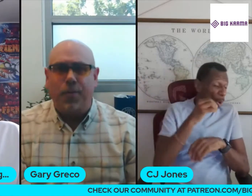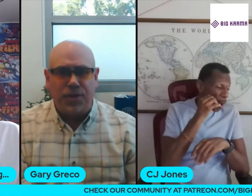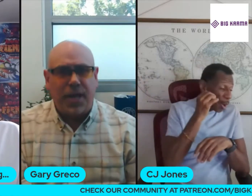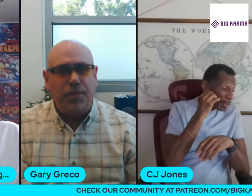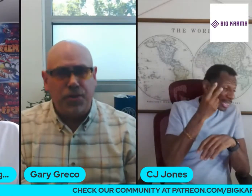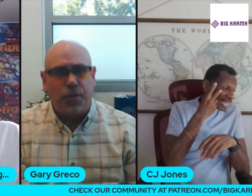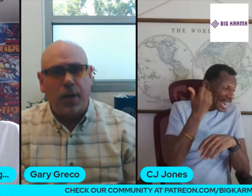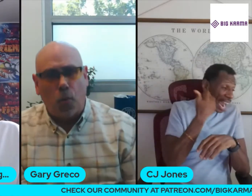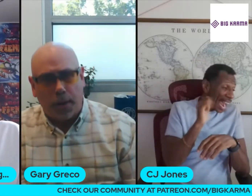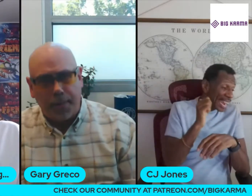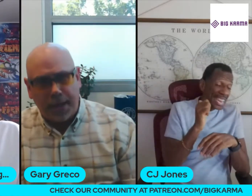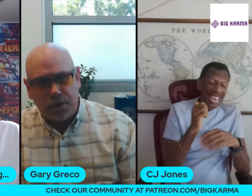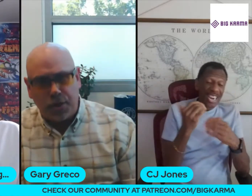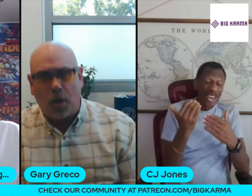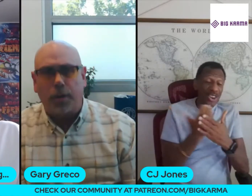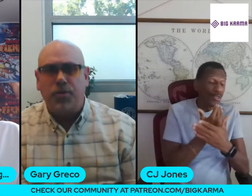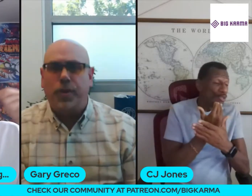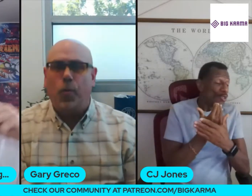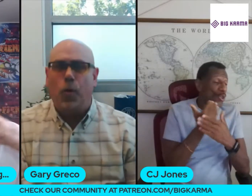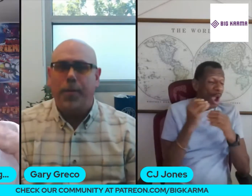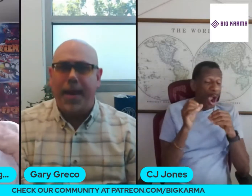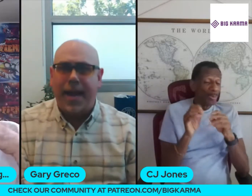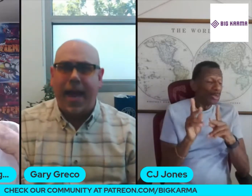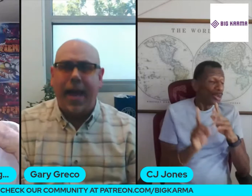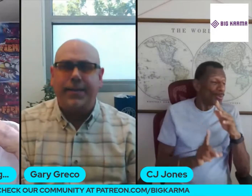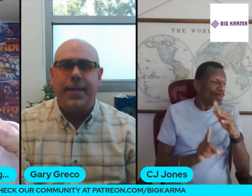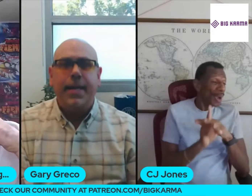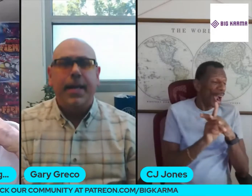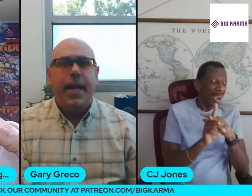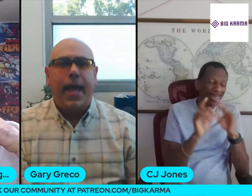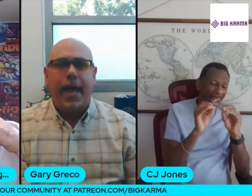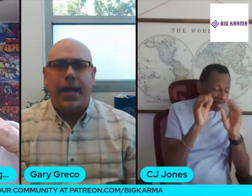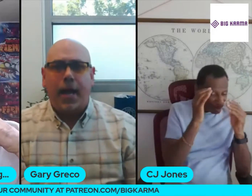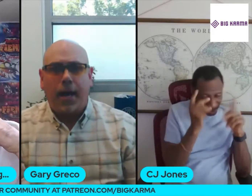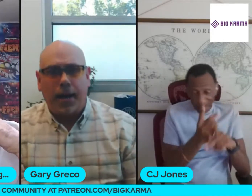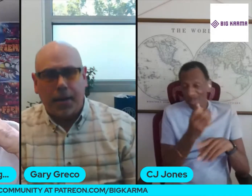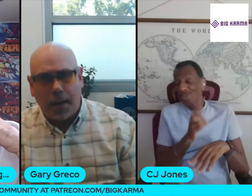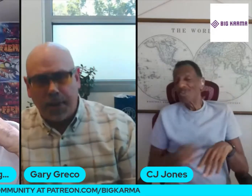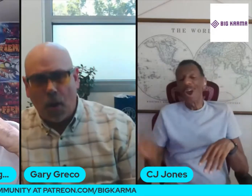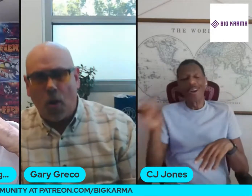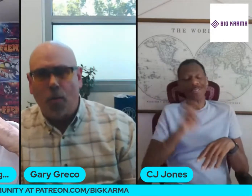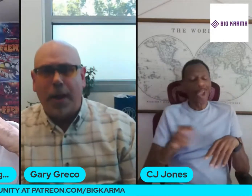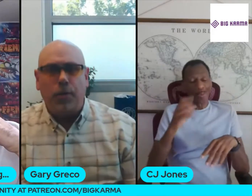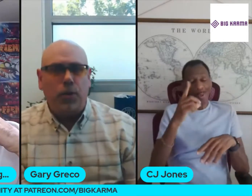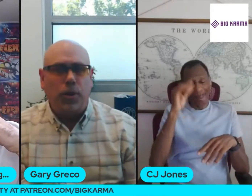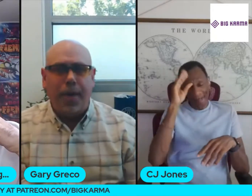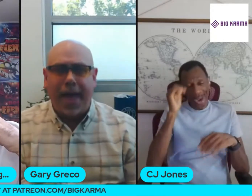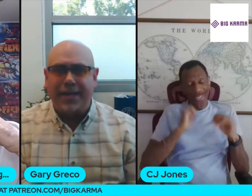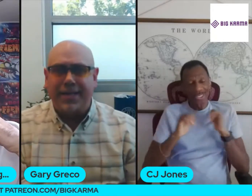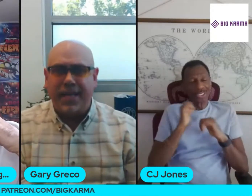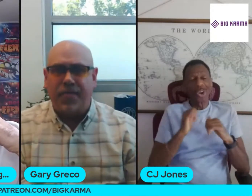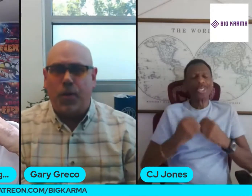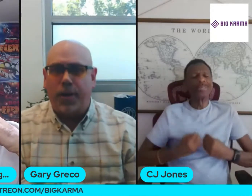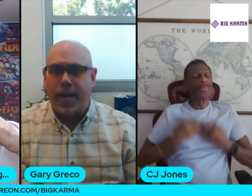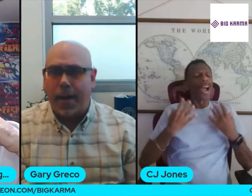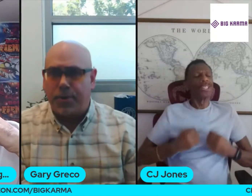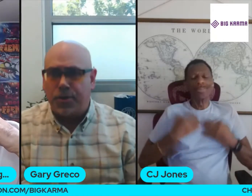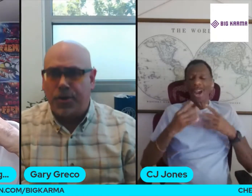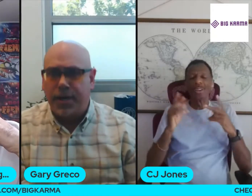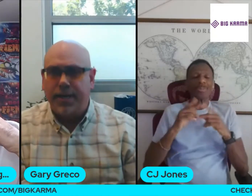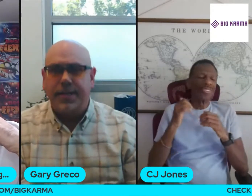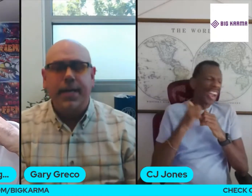back then was I was doing a one-man show. I was doing a one-man act. And coming home, I would look back to see if there were